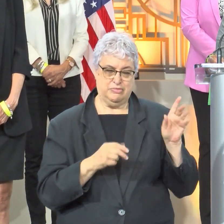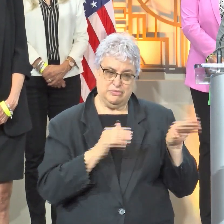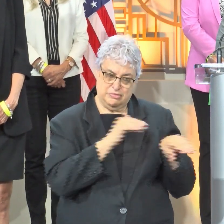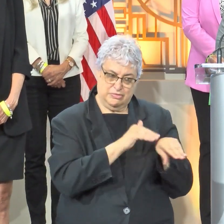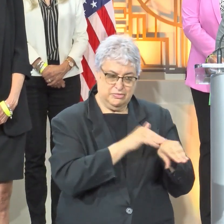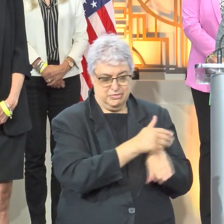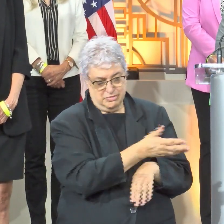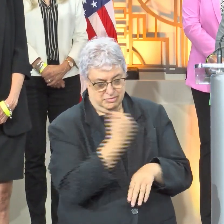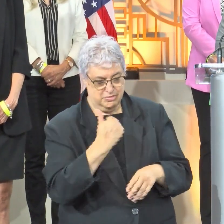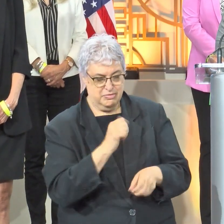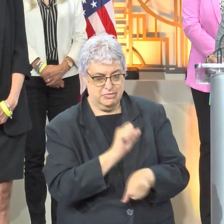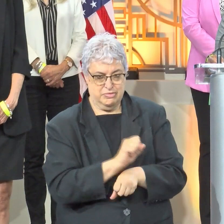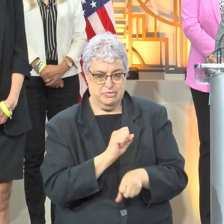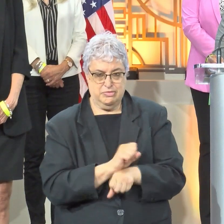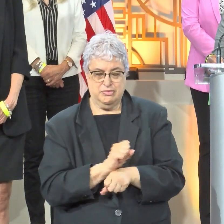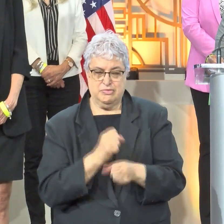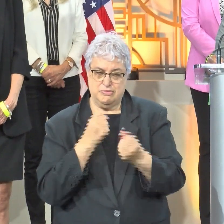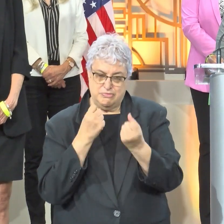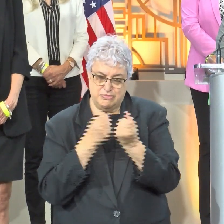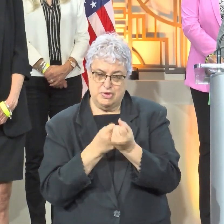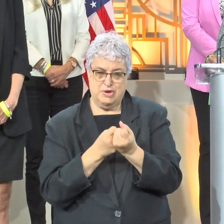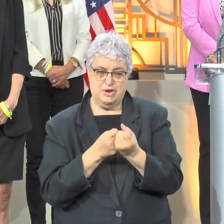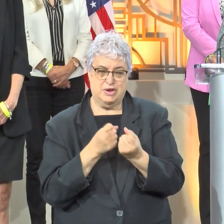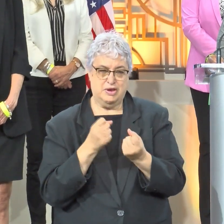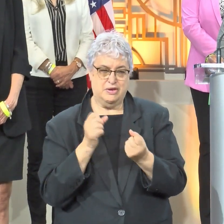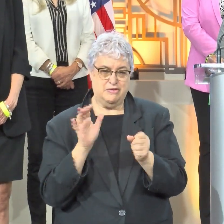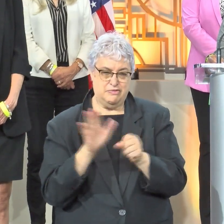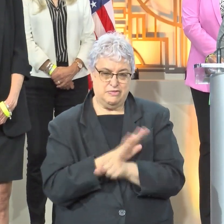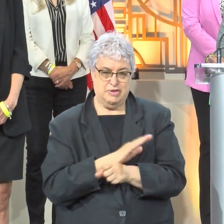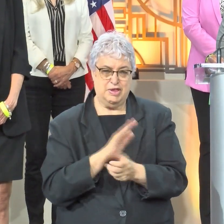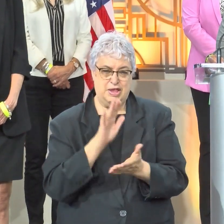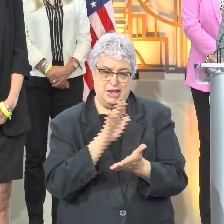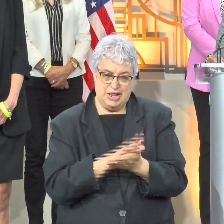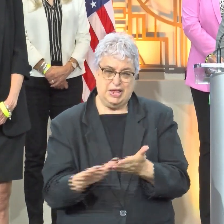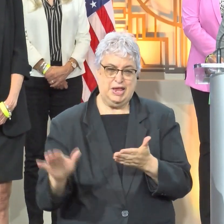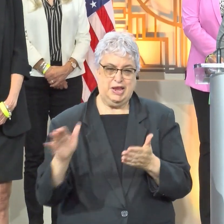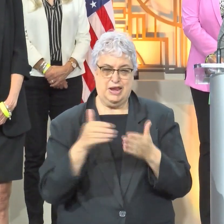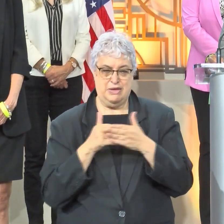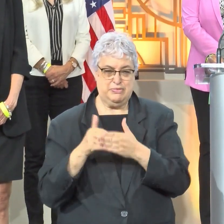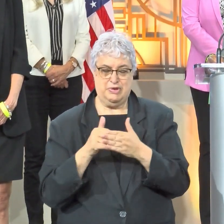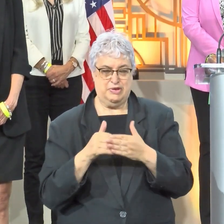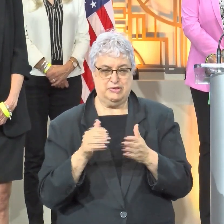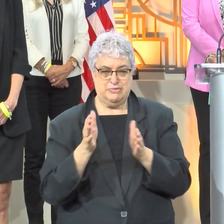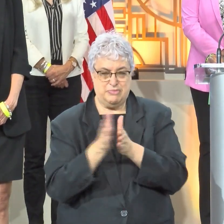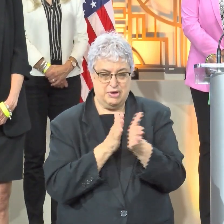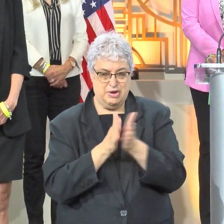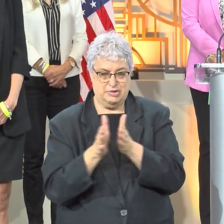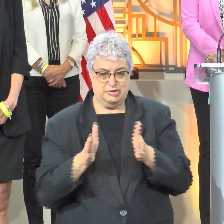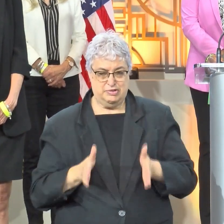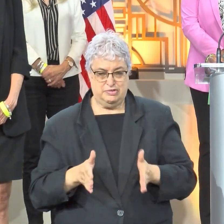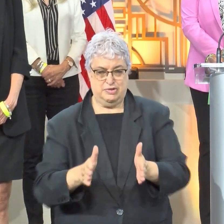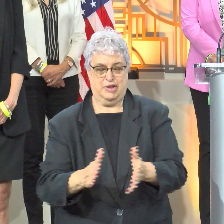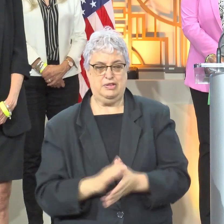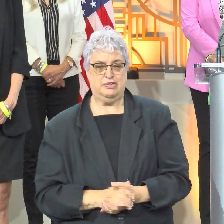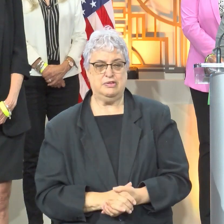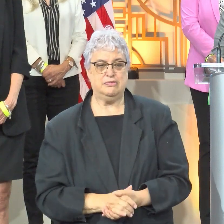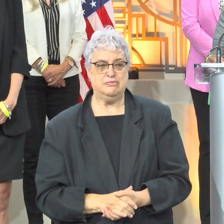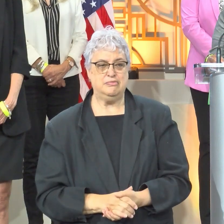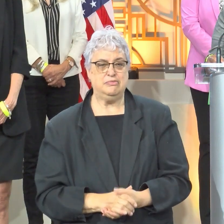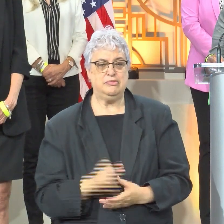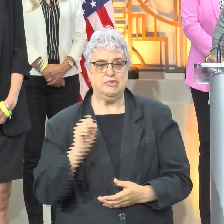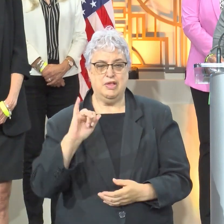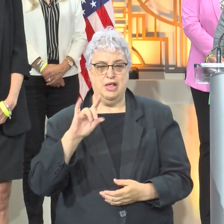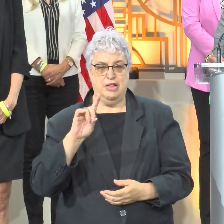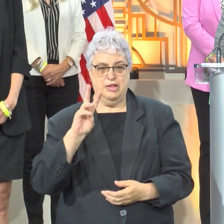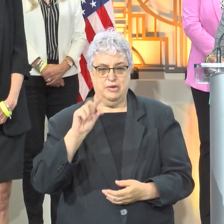Mayor, who has been a strong proponent and tireless worker for clean neighborhoods, parks, and streets. We want you to know that the Solid